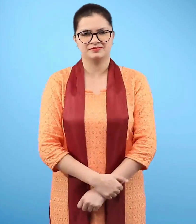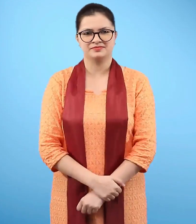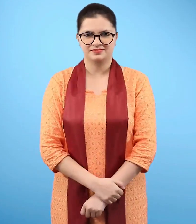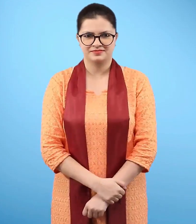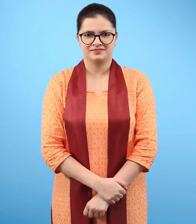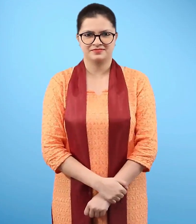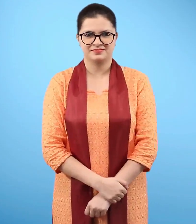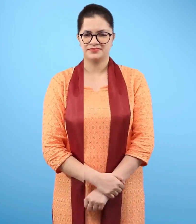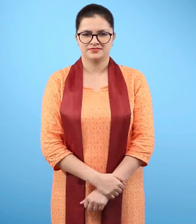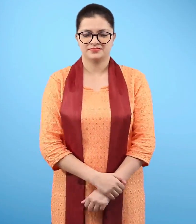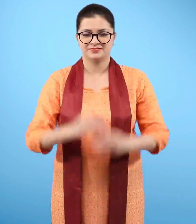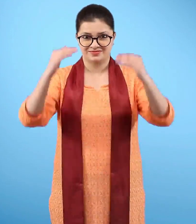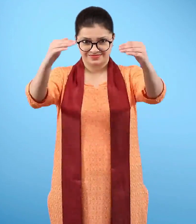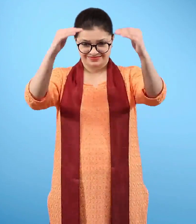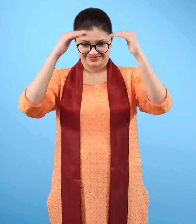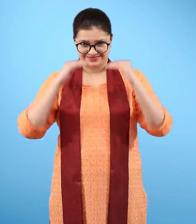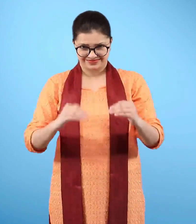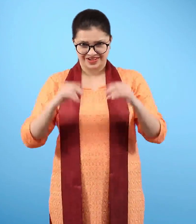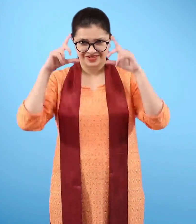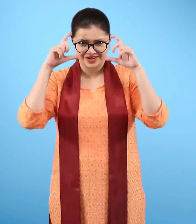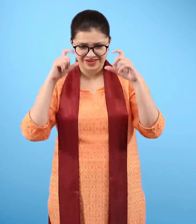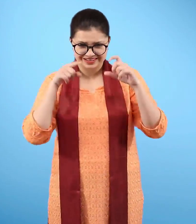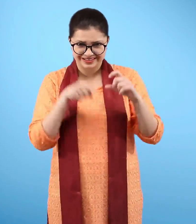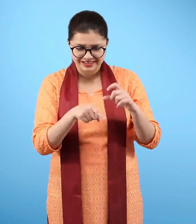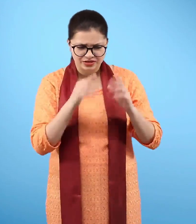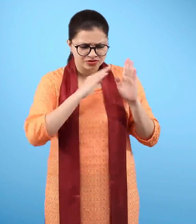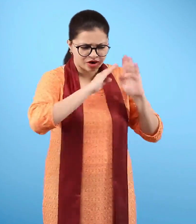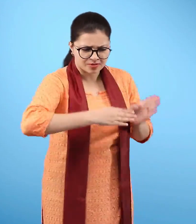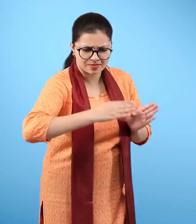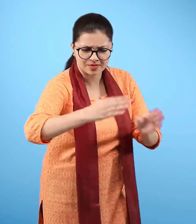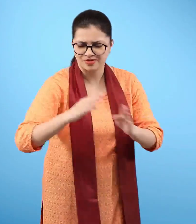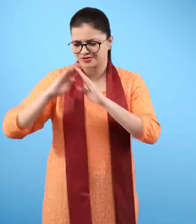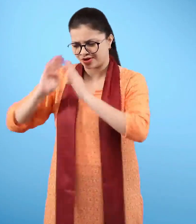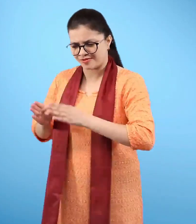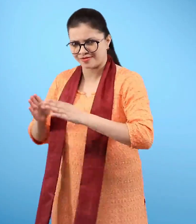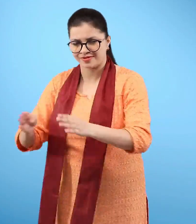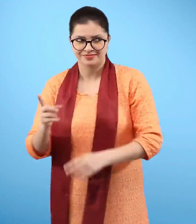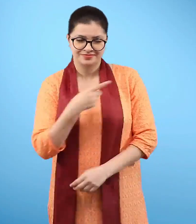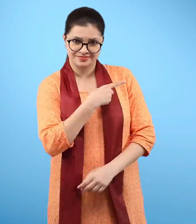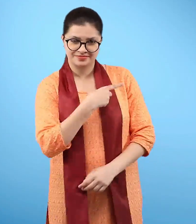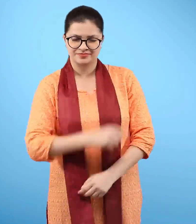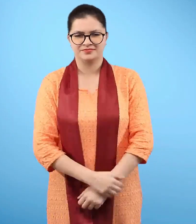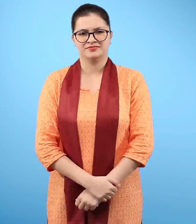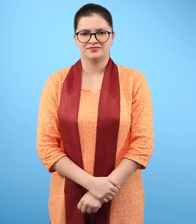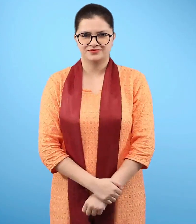there. Below that, we see a picture of Meena Bazar and, on the right